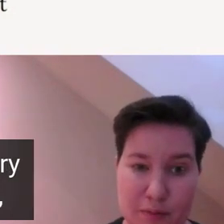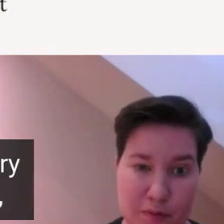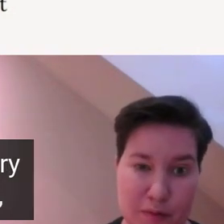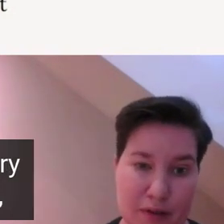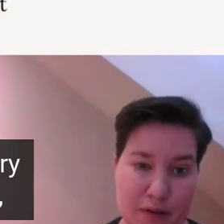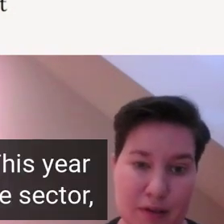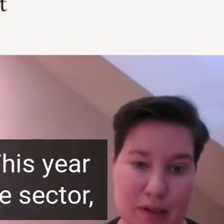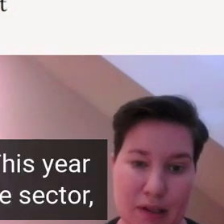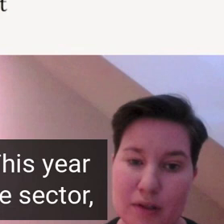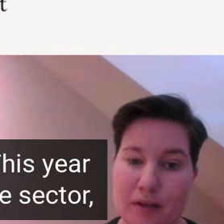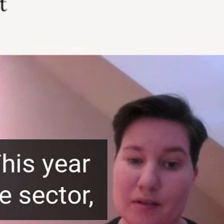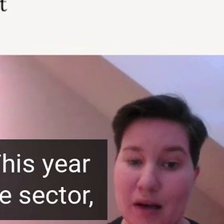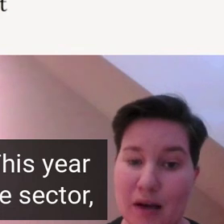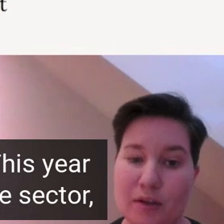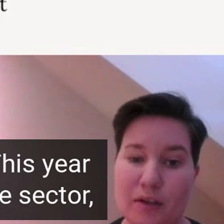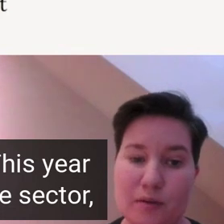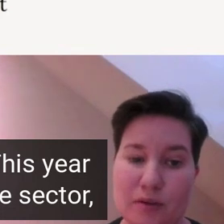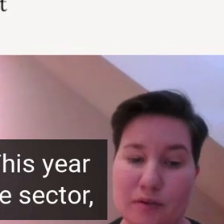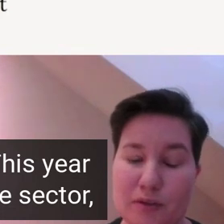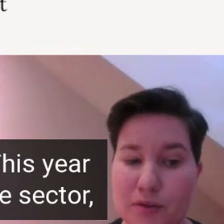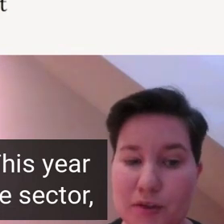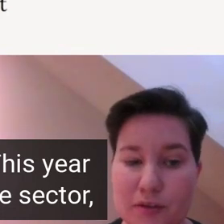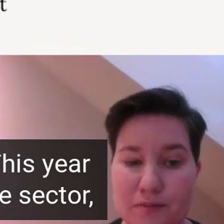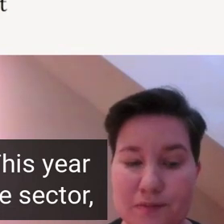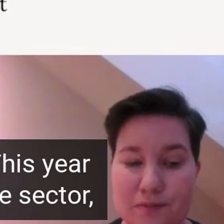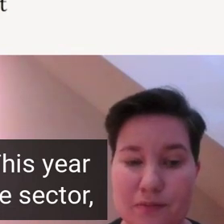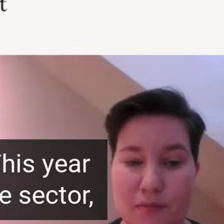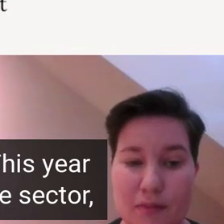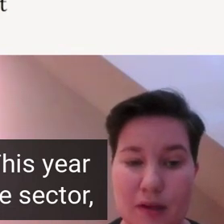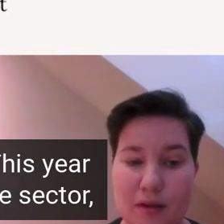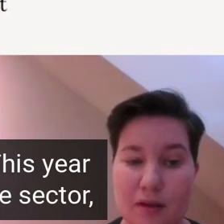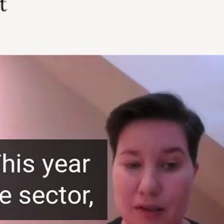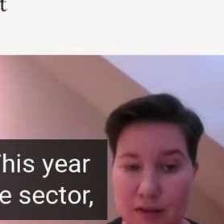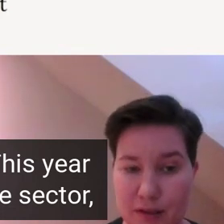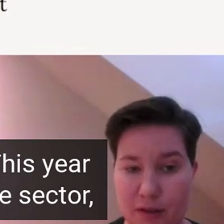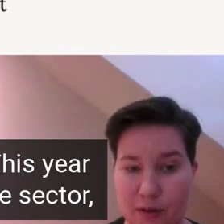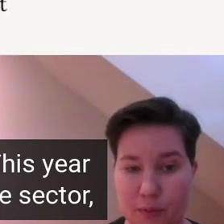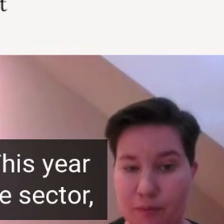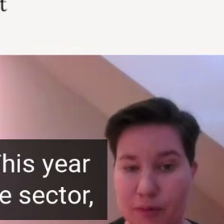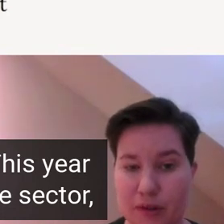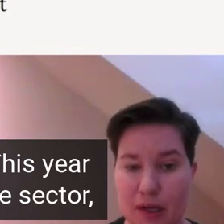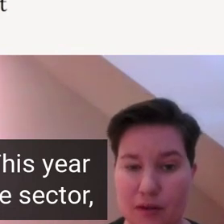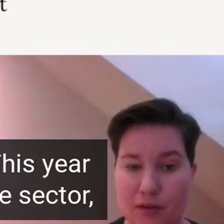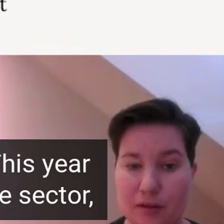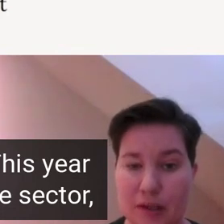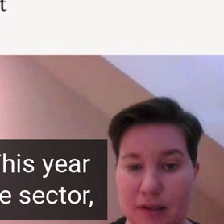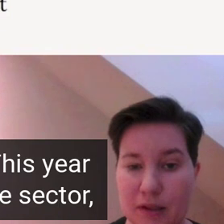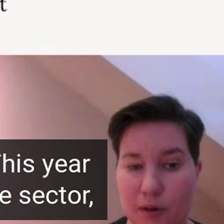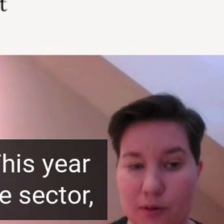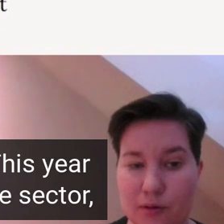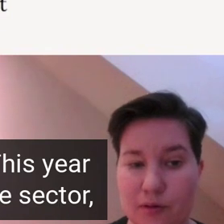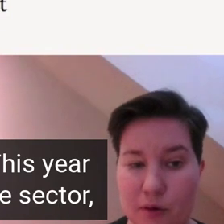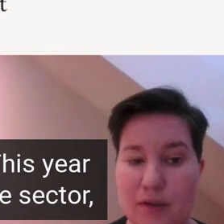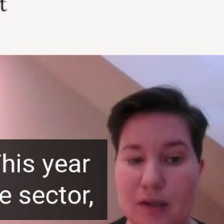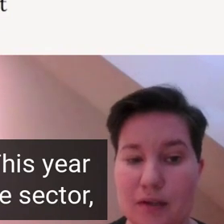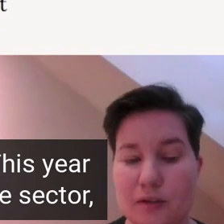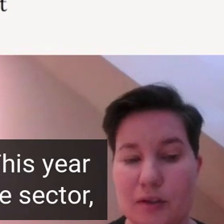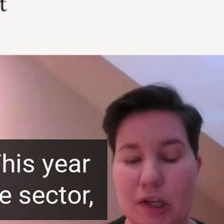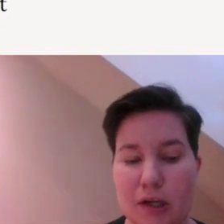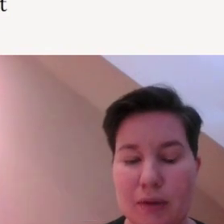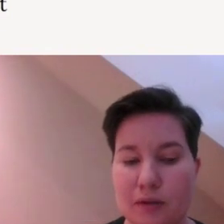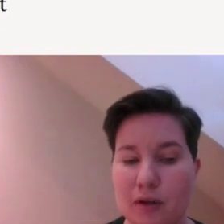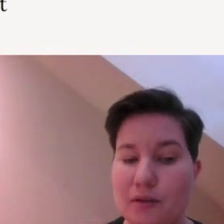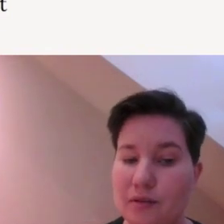rights movement, DHUK is now looking toward the future. This year, we put together 10-year goals for the